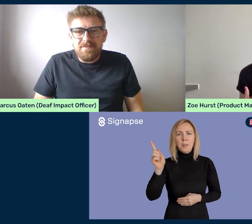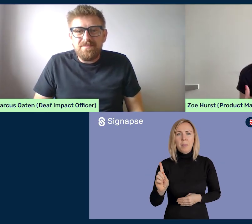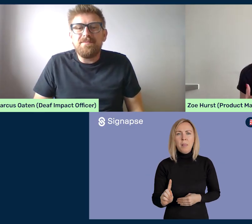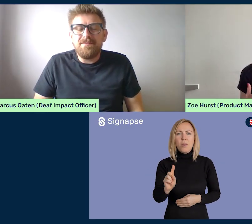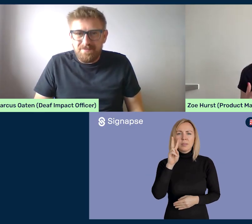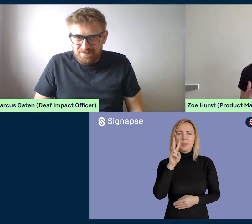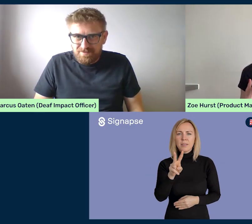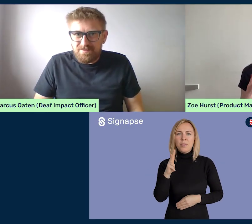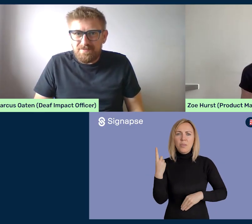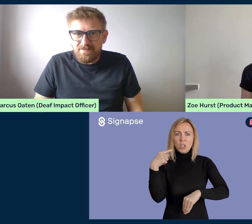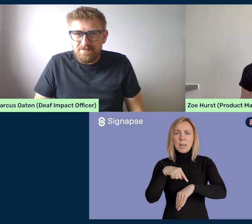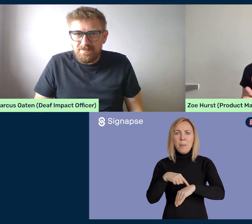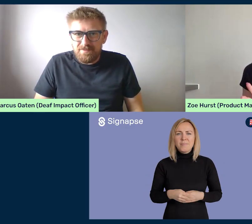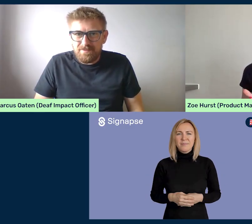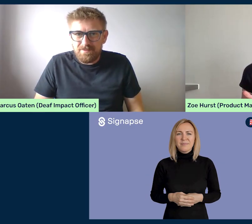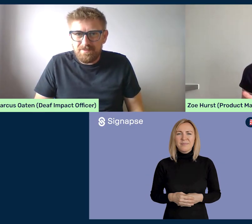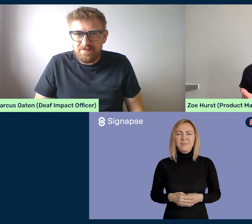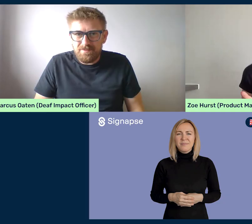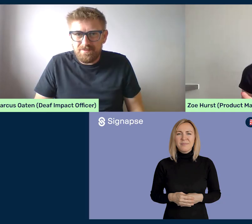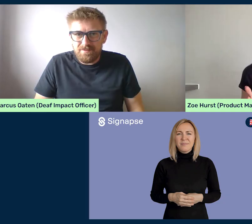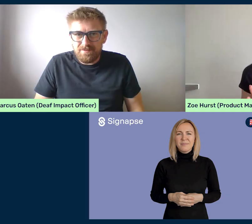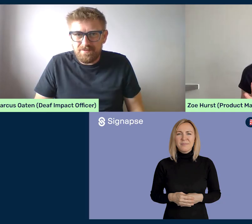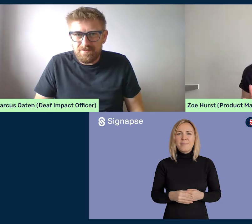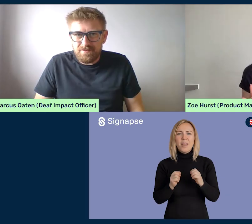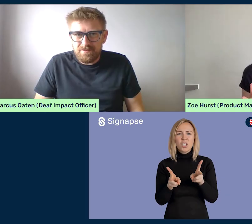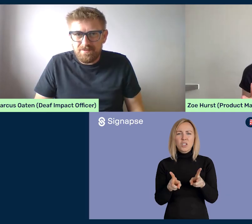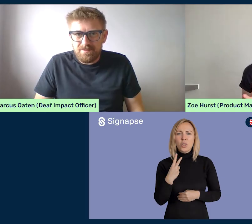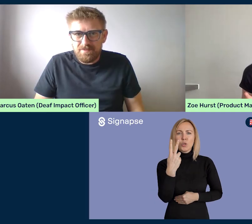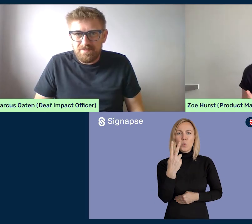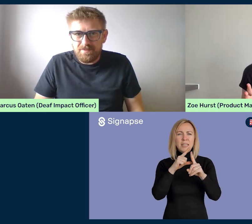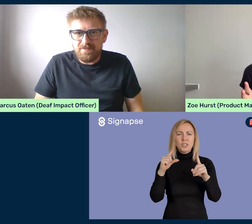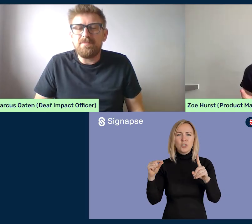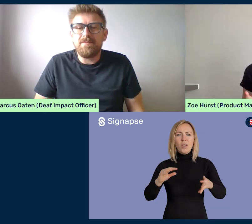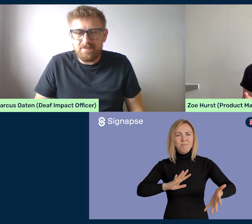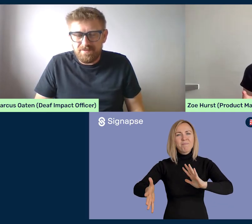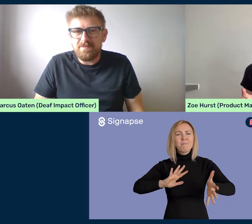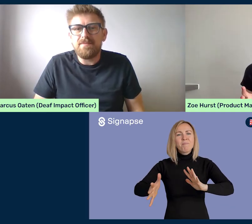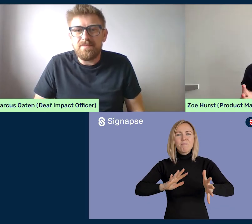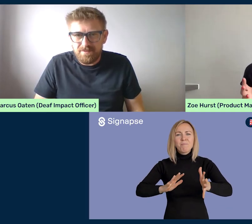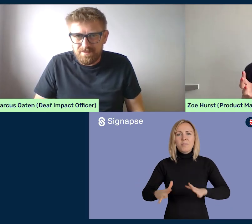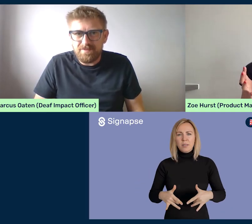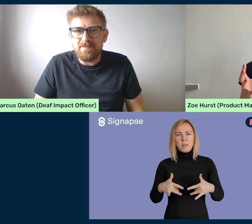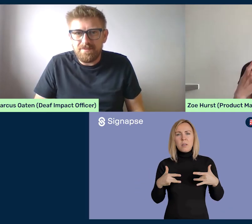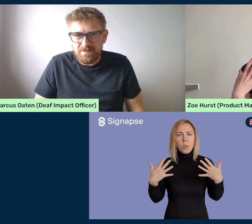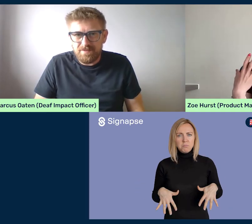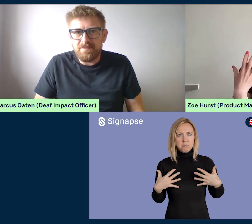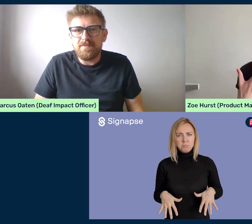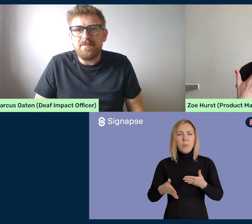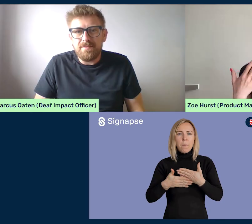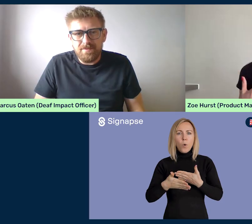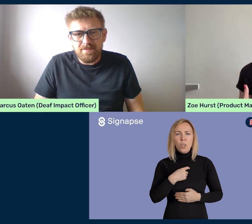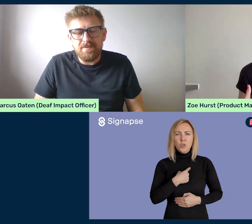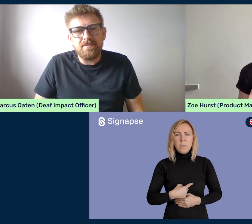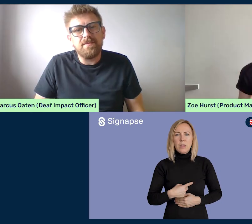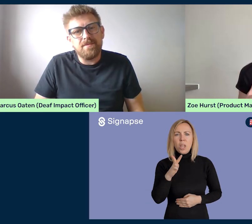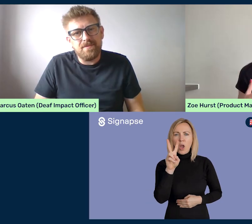first time, especially with the version 2 digital signers, and the look